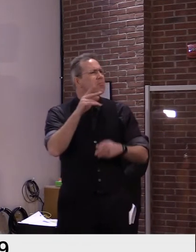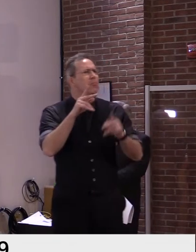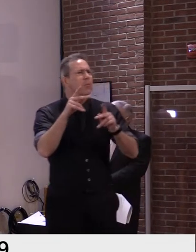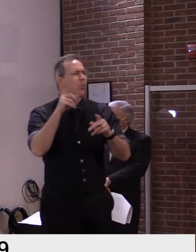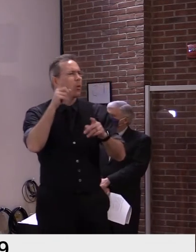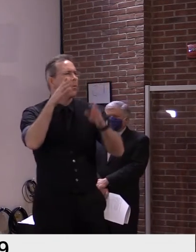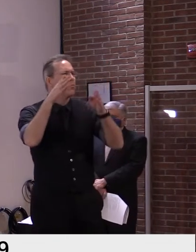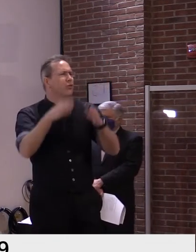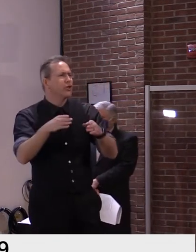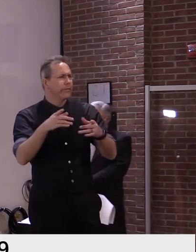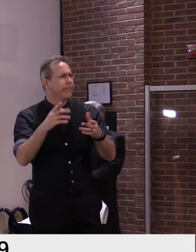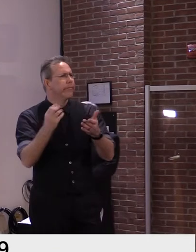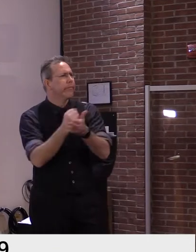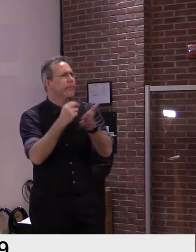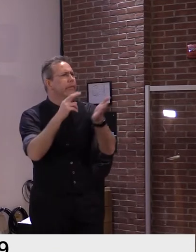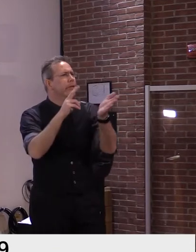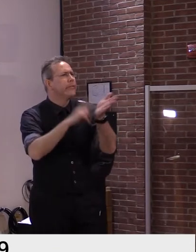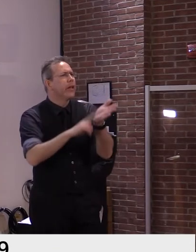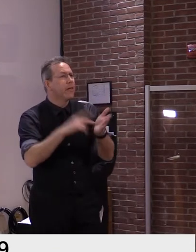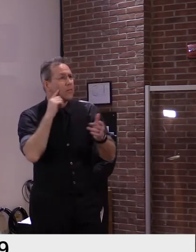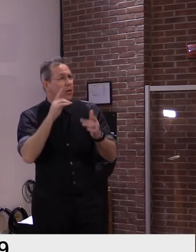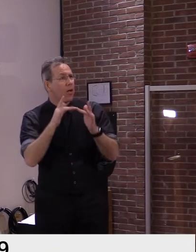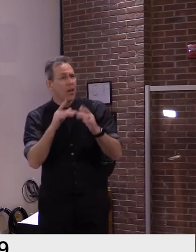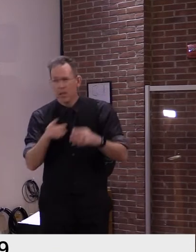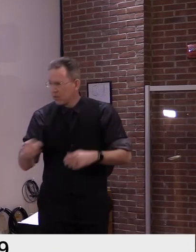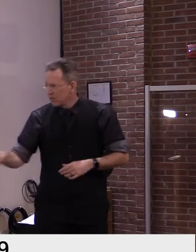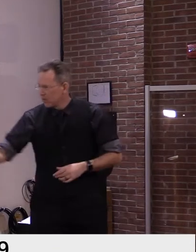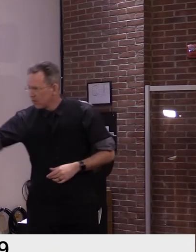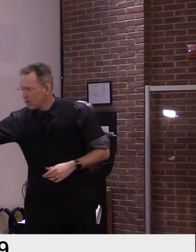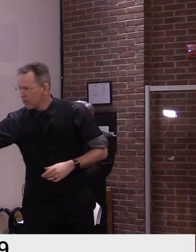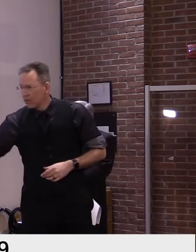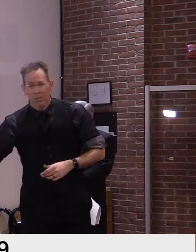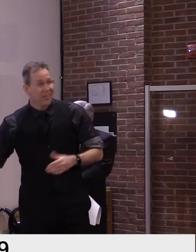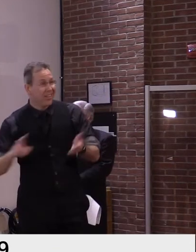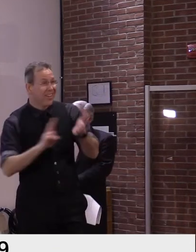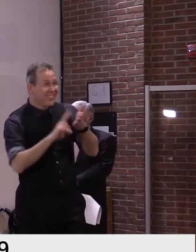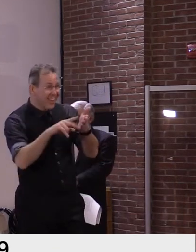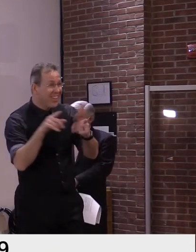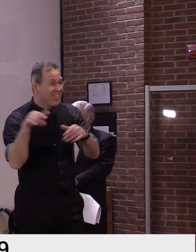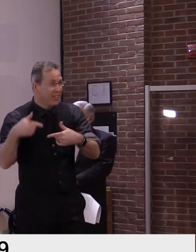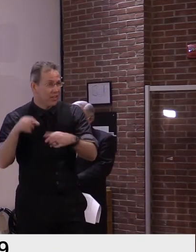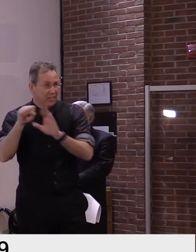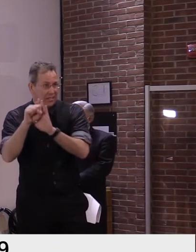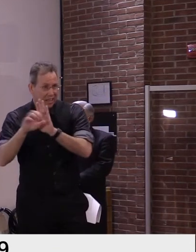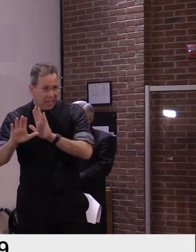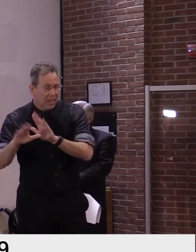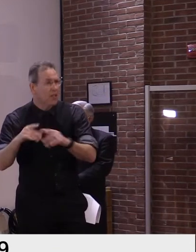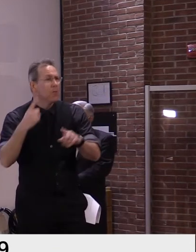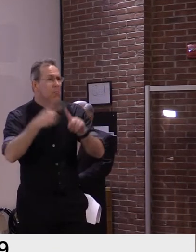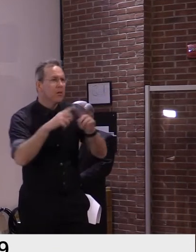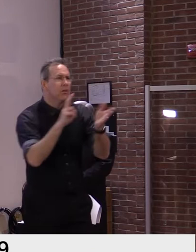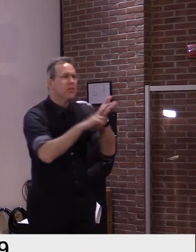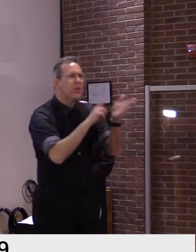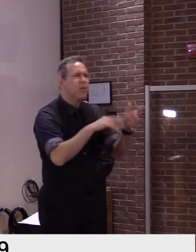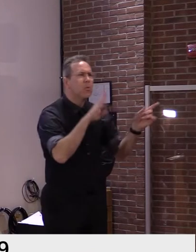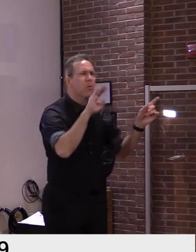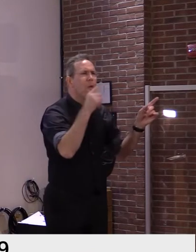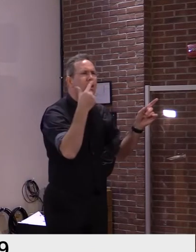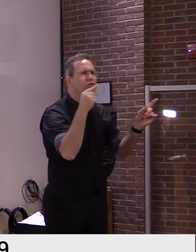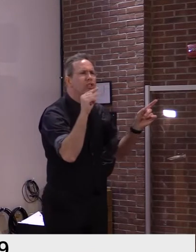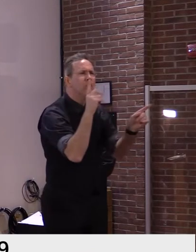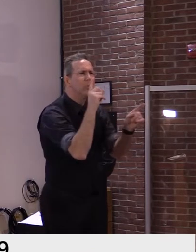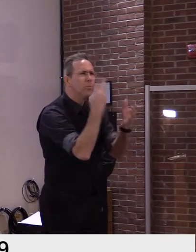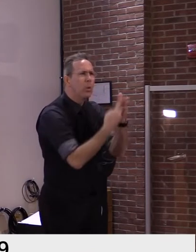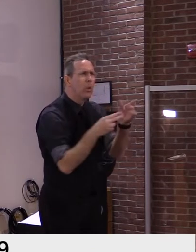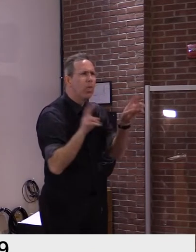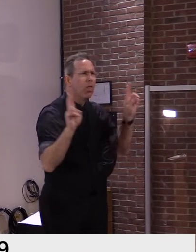I'm just, maybe I can understand the question and then turn it over to Secretary Smith, or so that we all understand the question. Has she